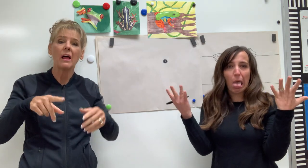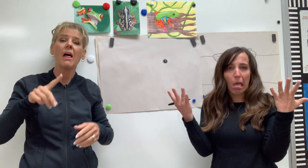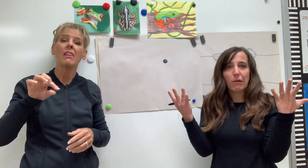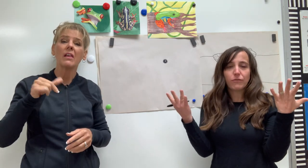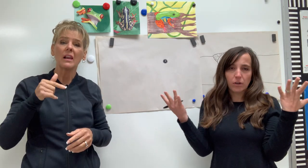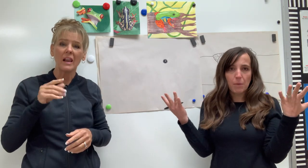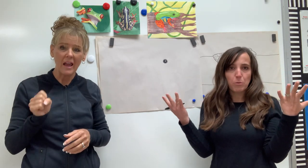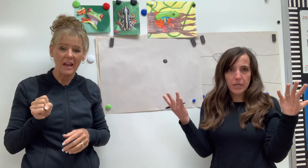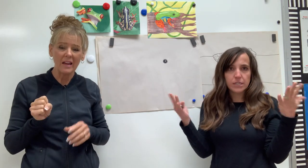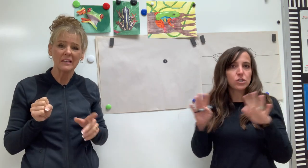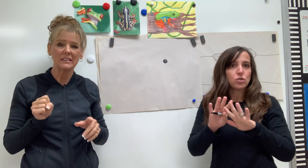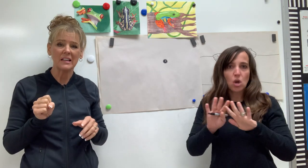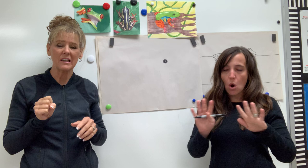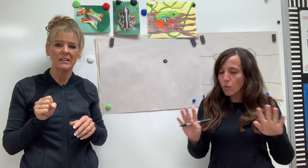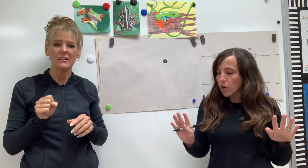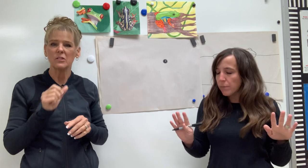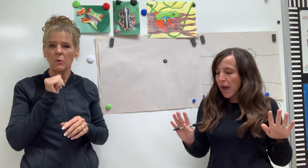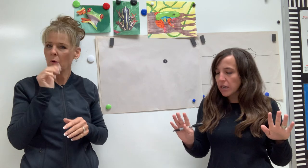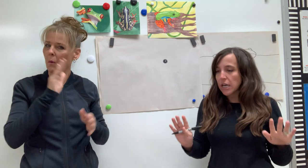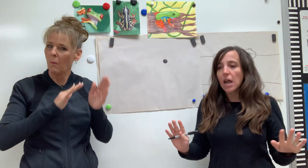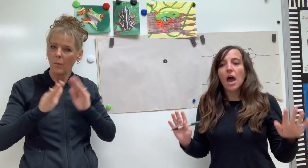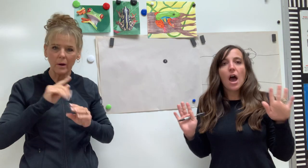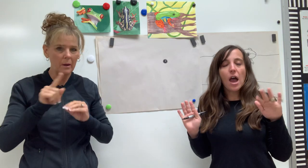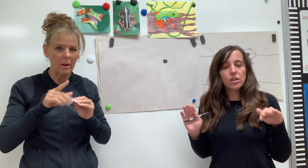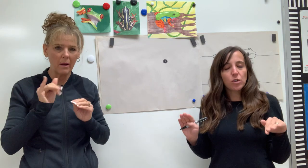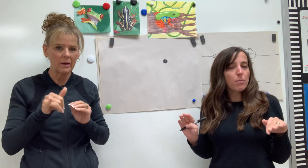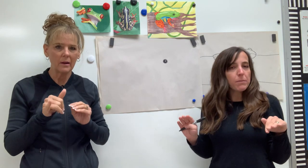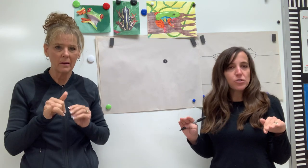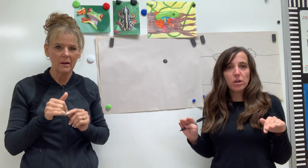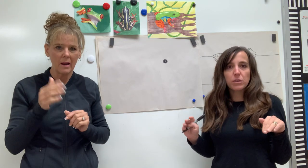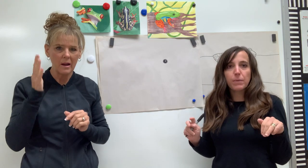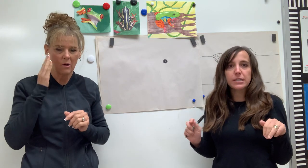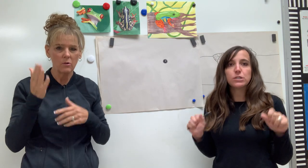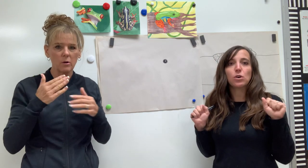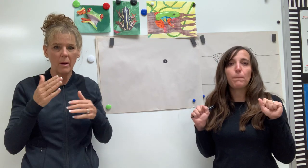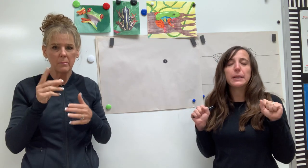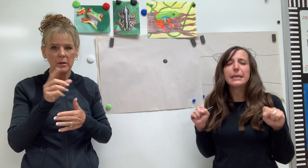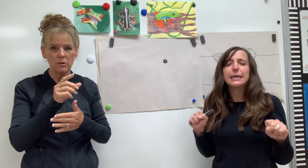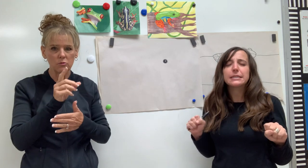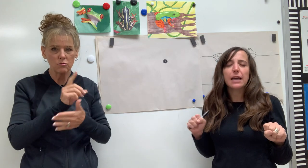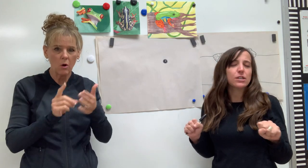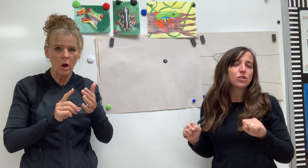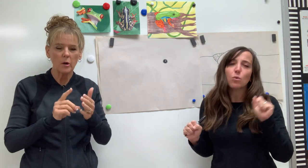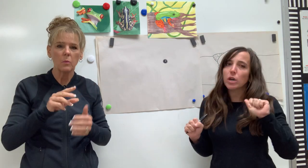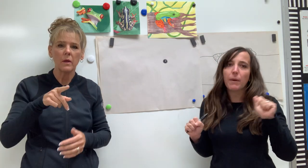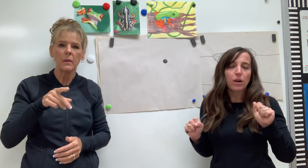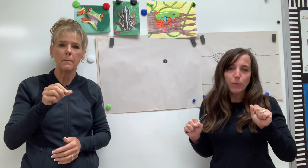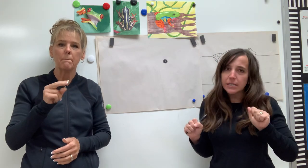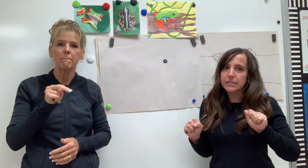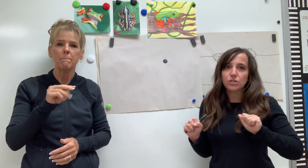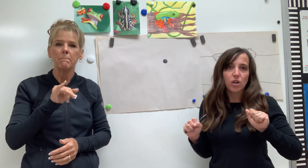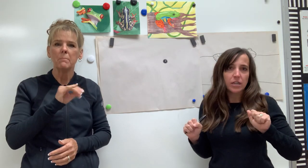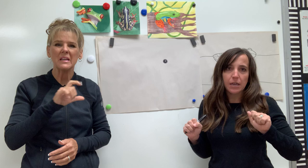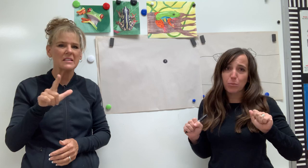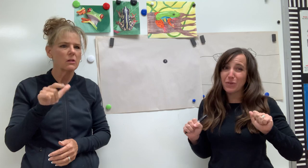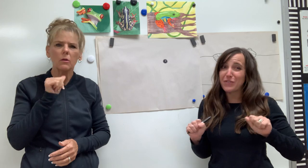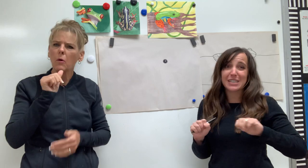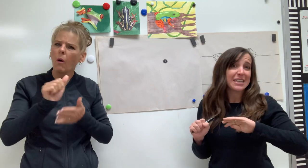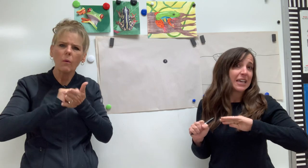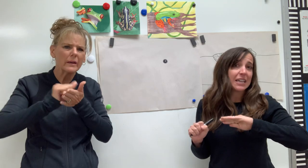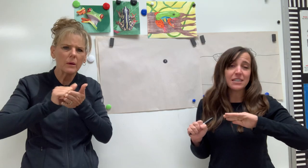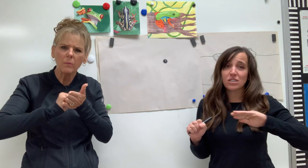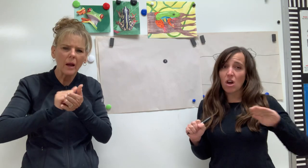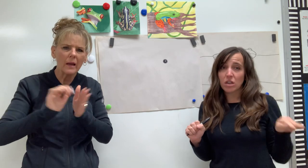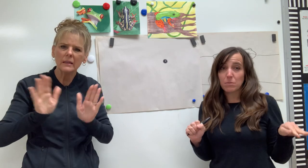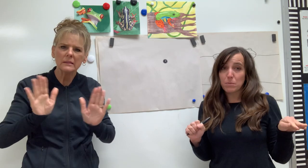kind of blah for a couple minutes. So don't worry about it. I know you might be drawing with a pencil. Please, guys, don't worry about erasing and trying to get